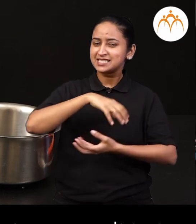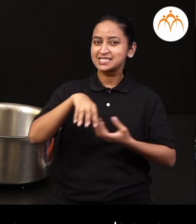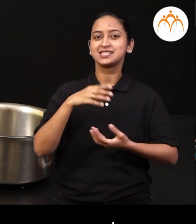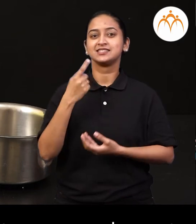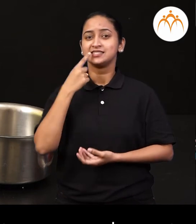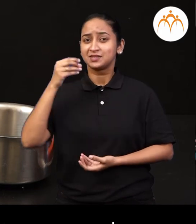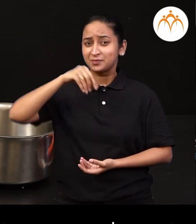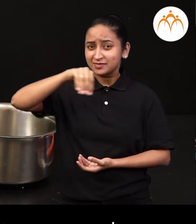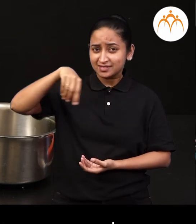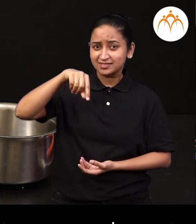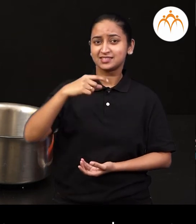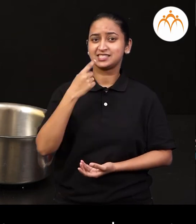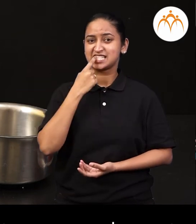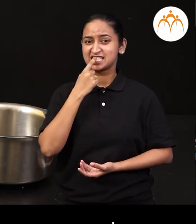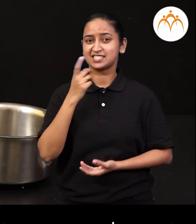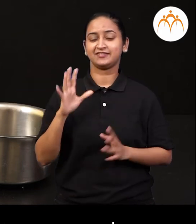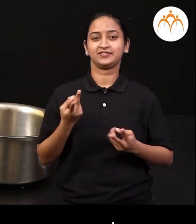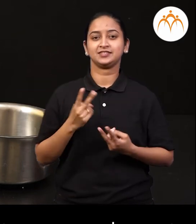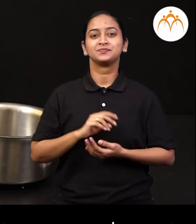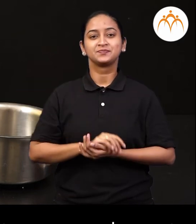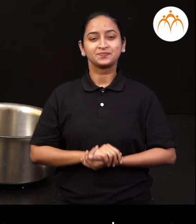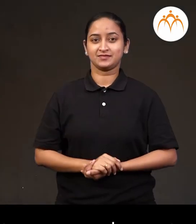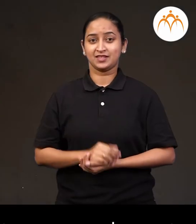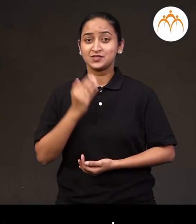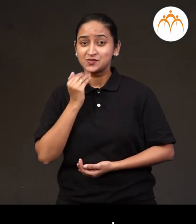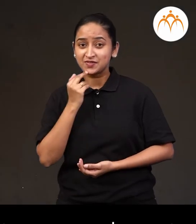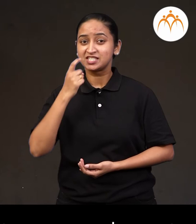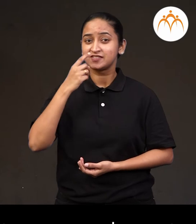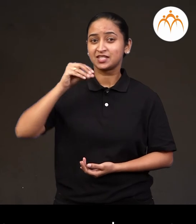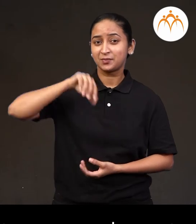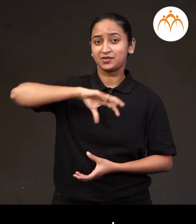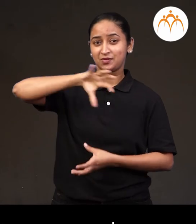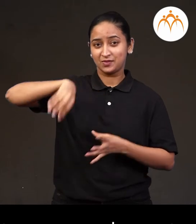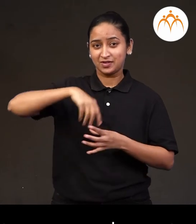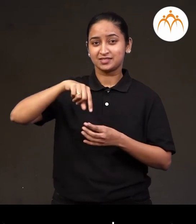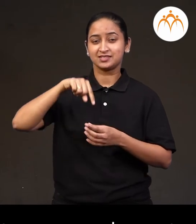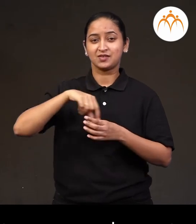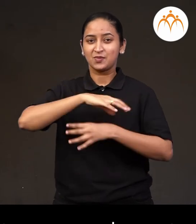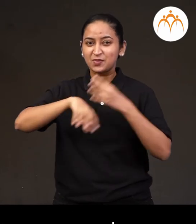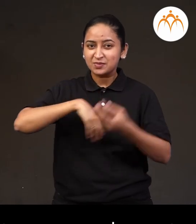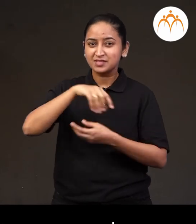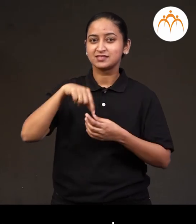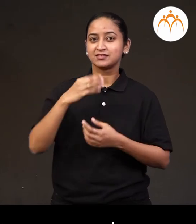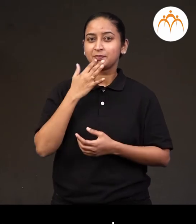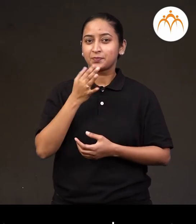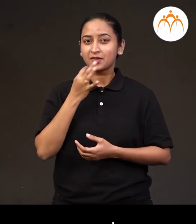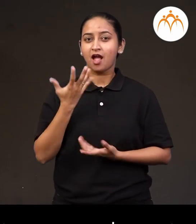Salt tests salty and altogether it tests sour and